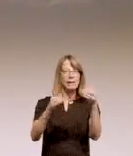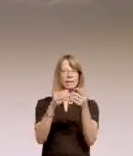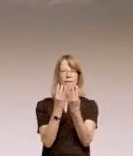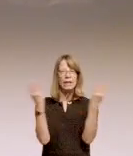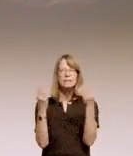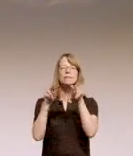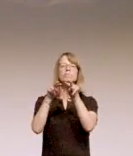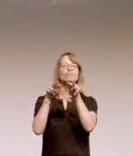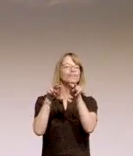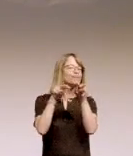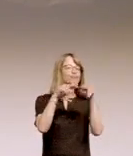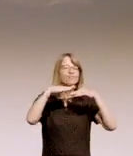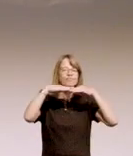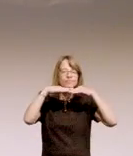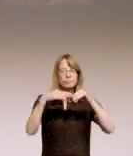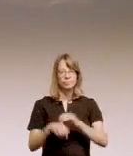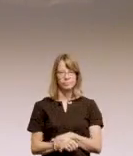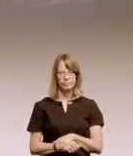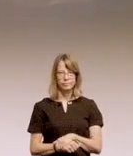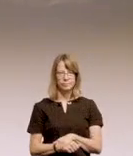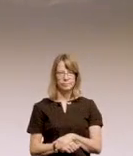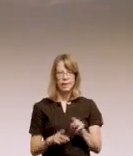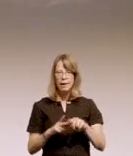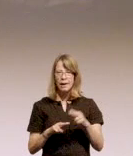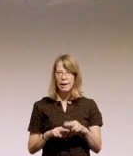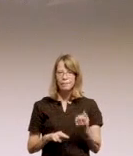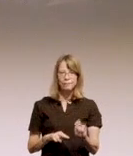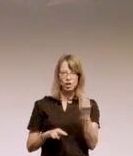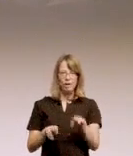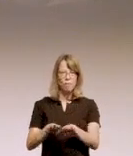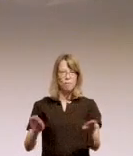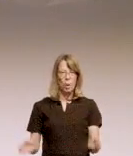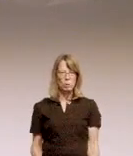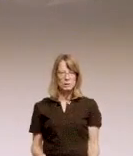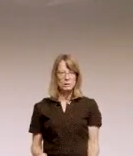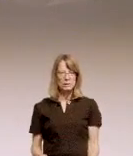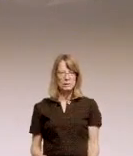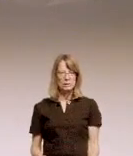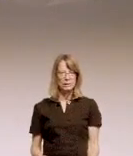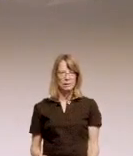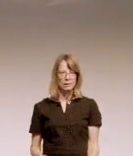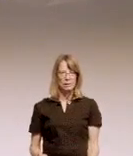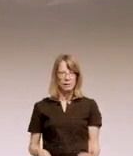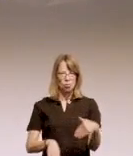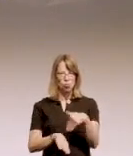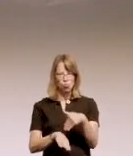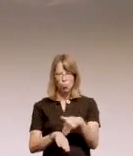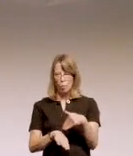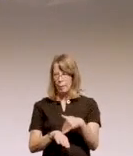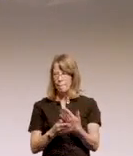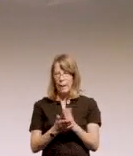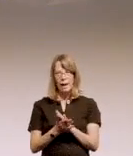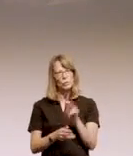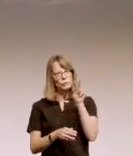here. At face value, without the crates, they all have differing levels of difficulty for seeing over the